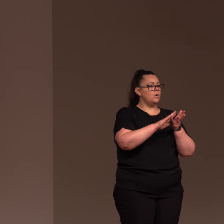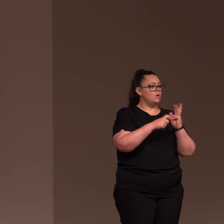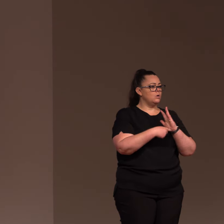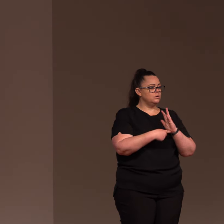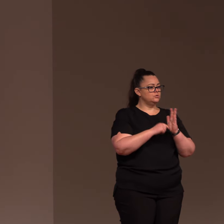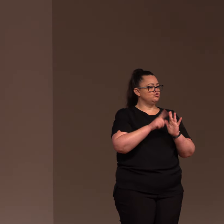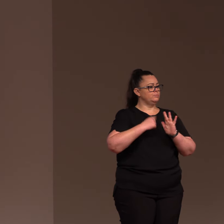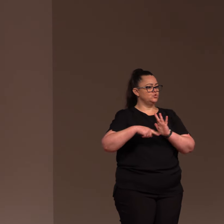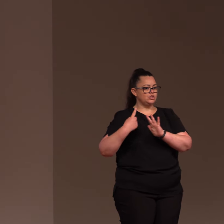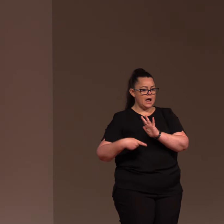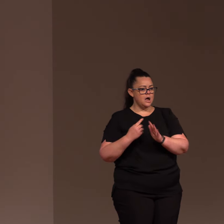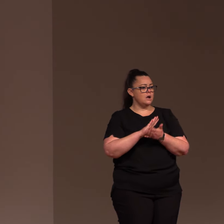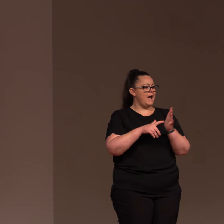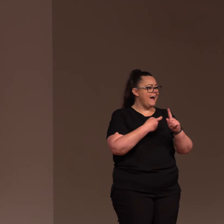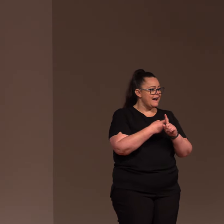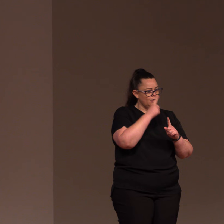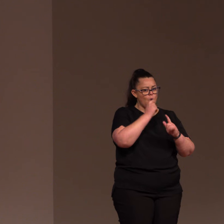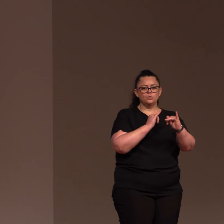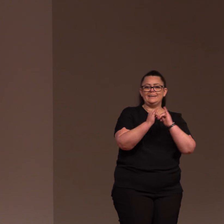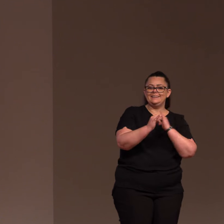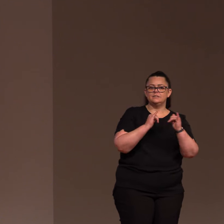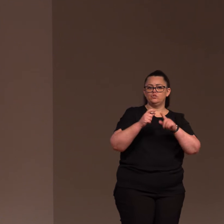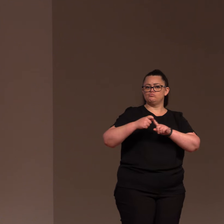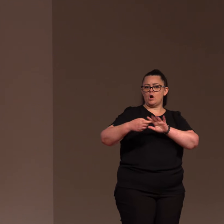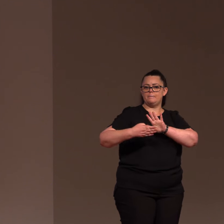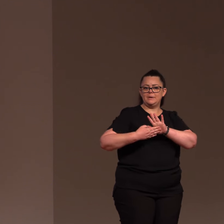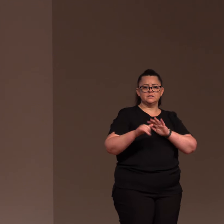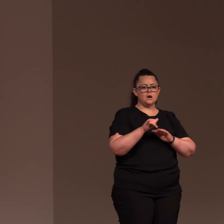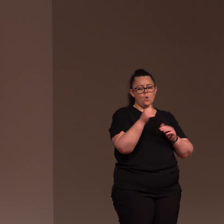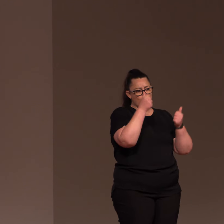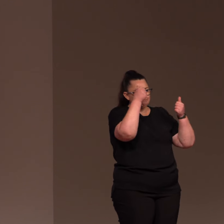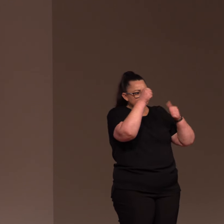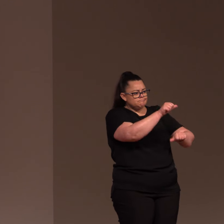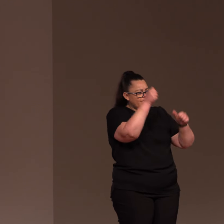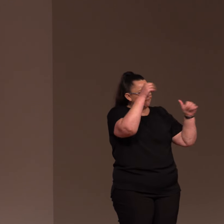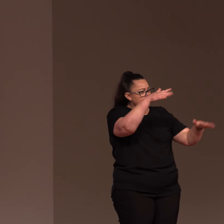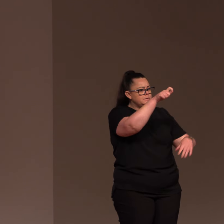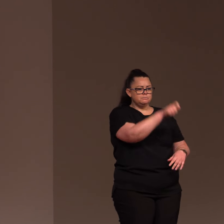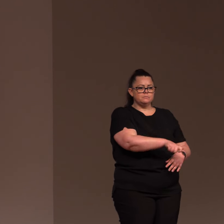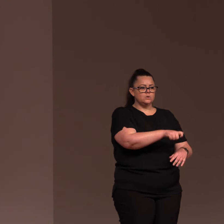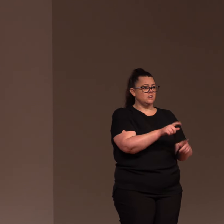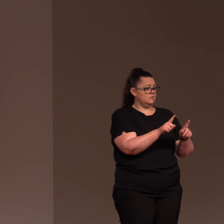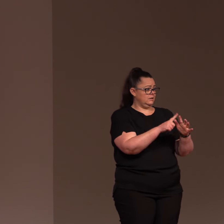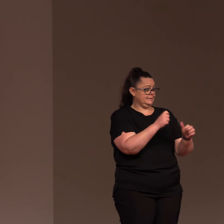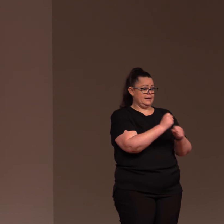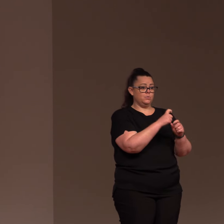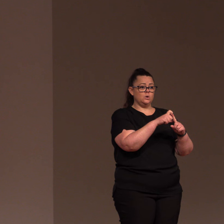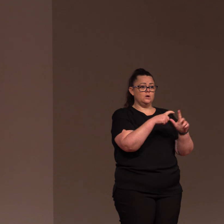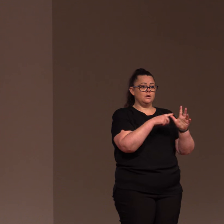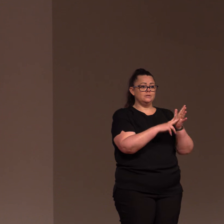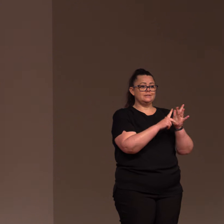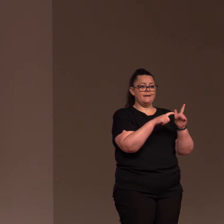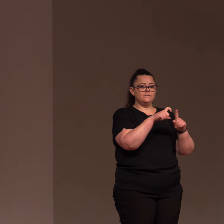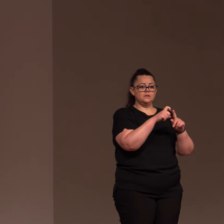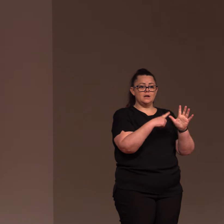interview prime ministers or well-known celebrities like David Attenborough. It all completely blew my mind. I actually applied for a